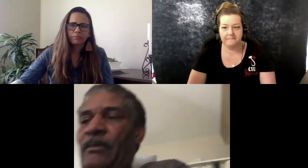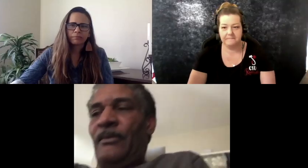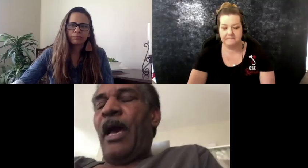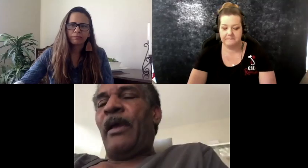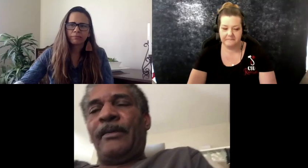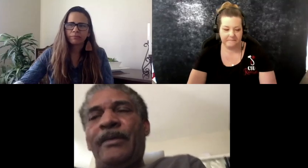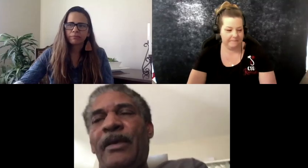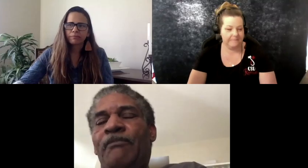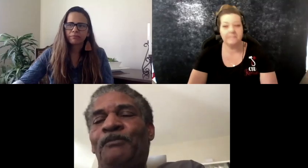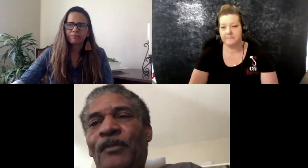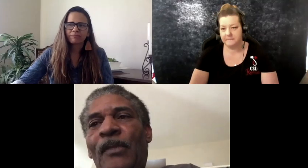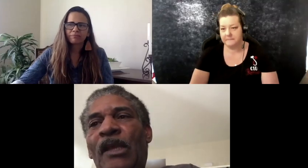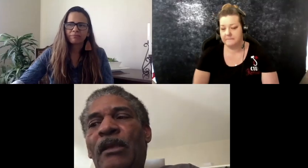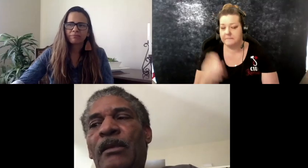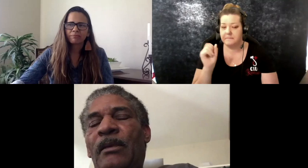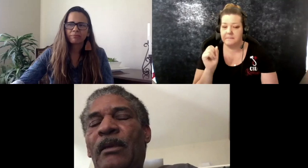Hi.